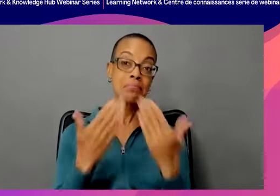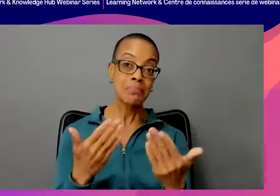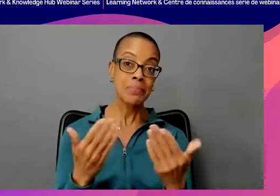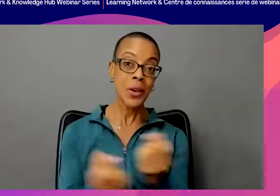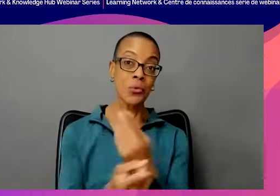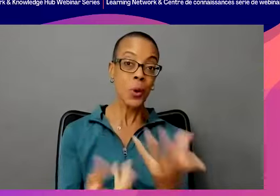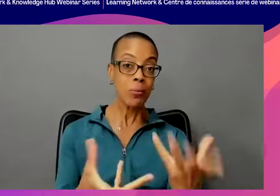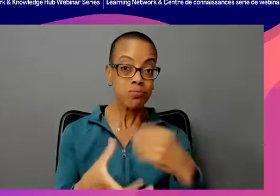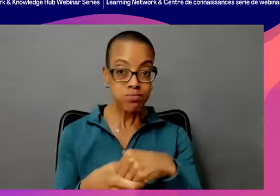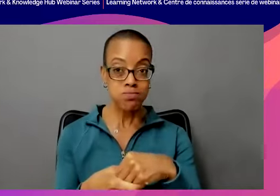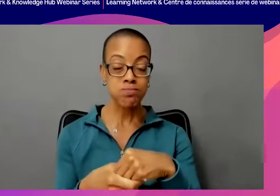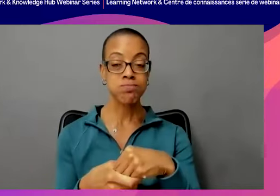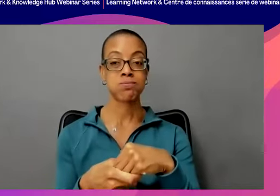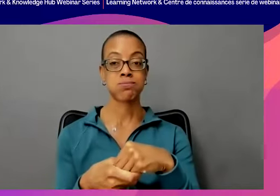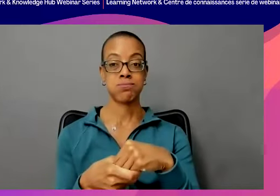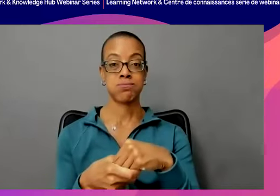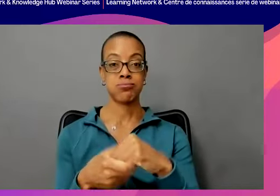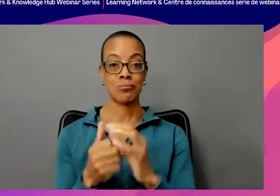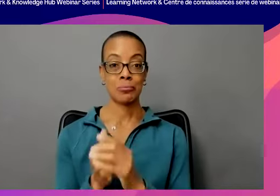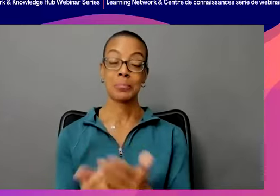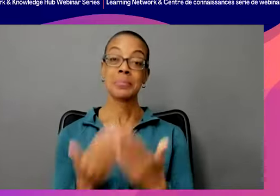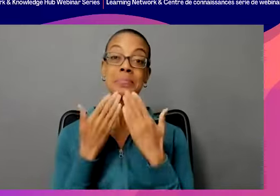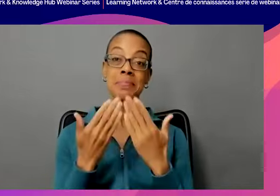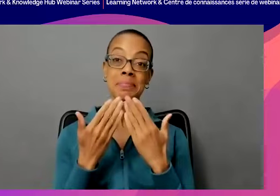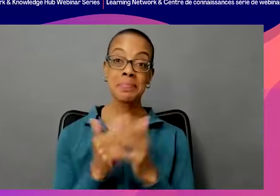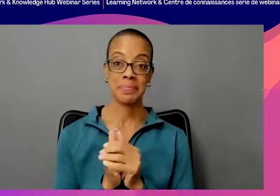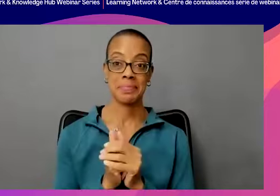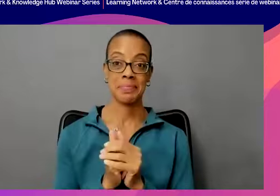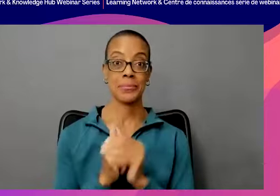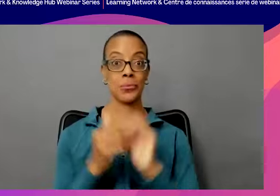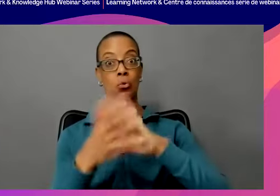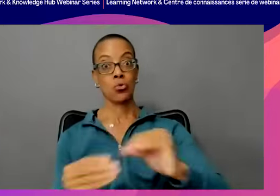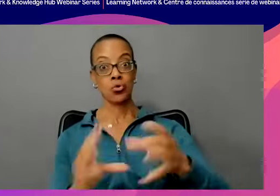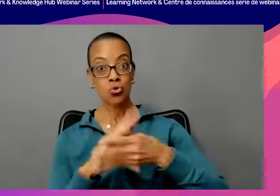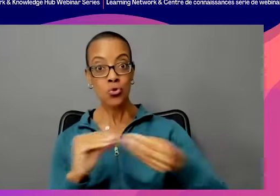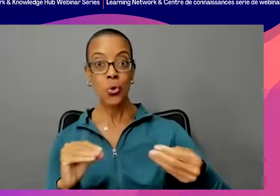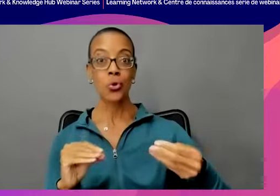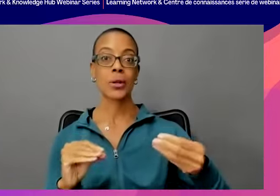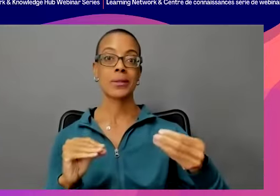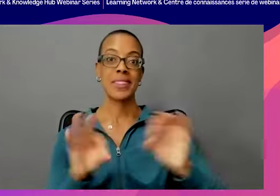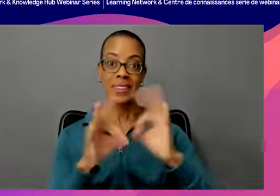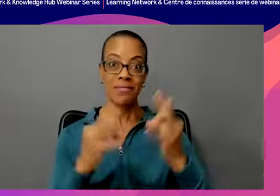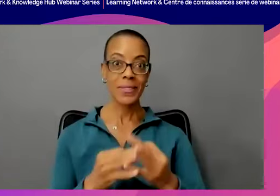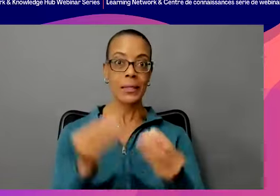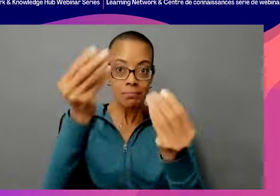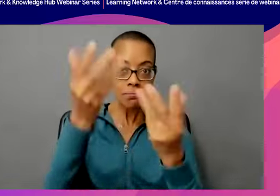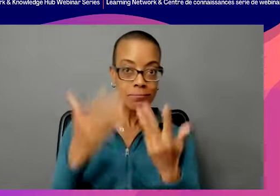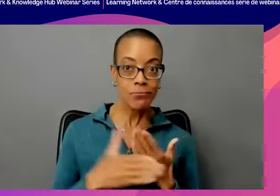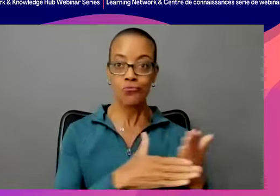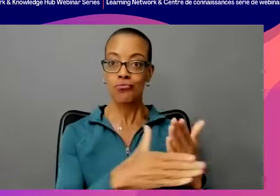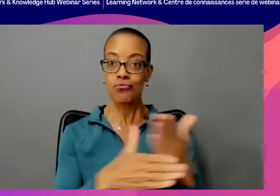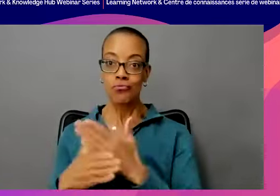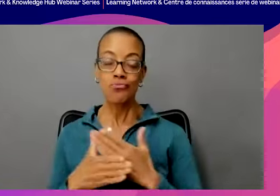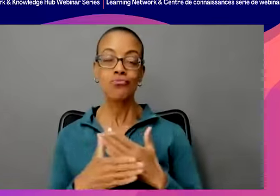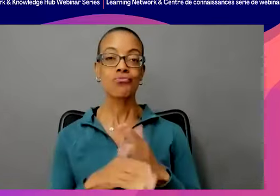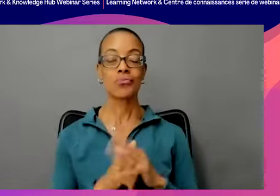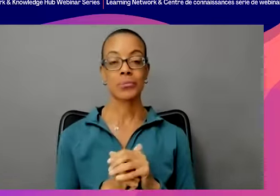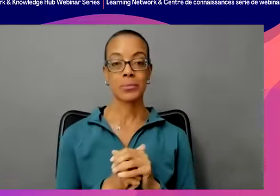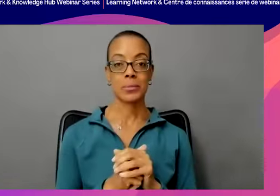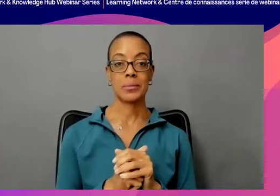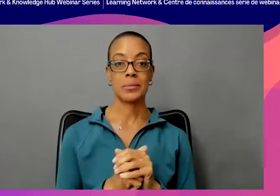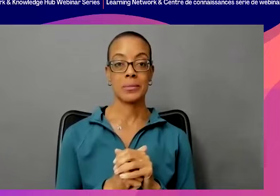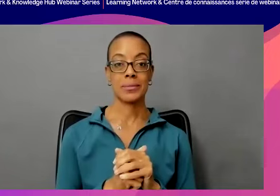participating, and thank you for all of the stories that the families have shared with us so that we can share with you. We